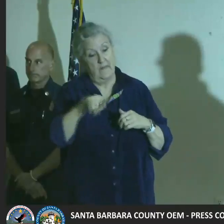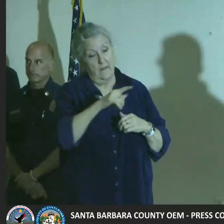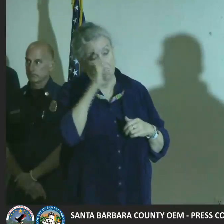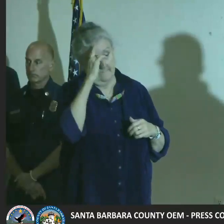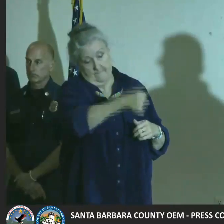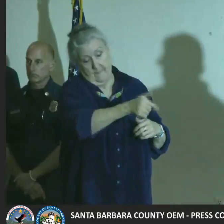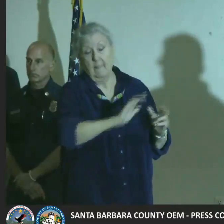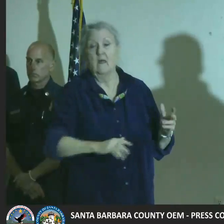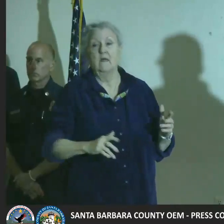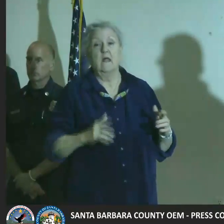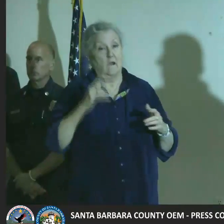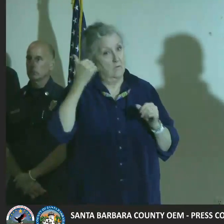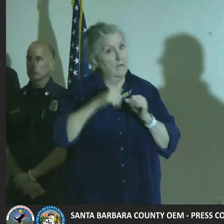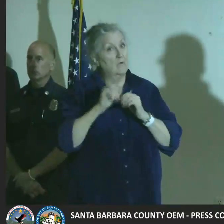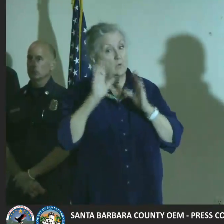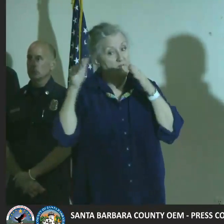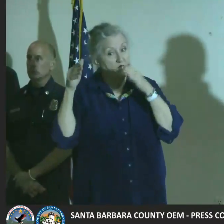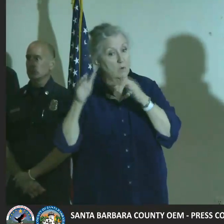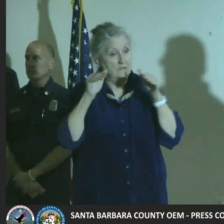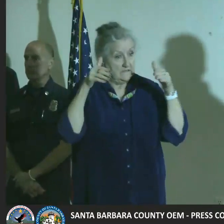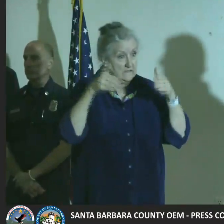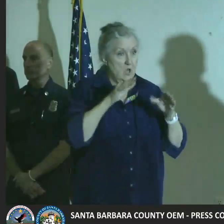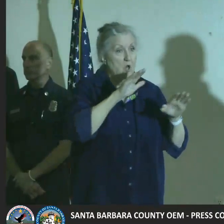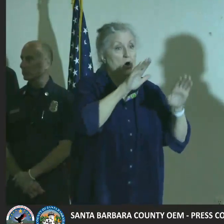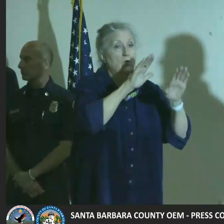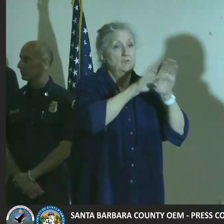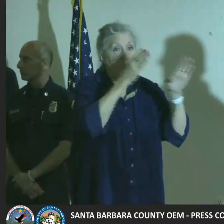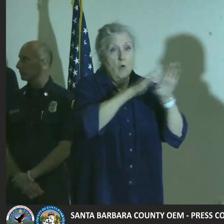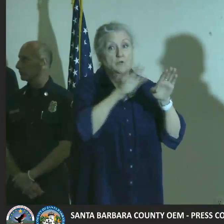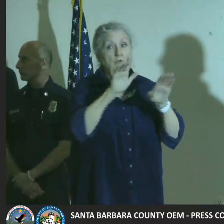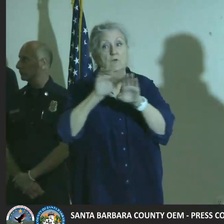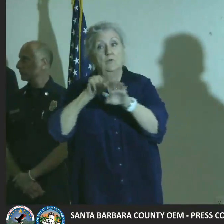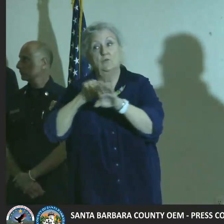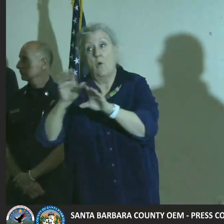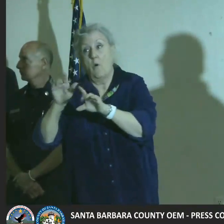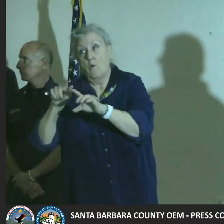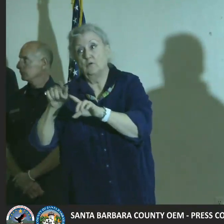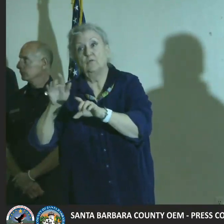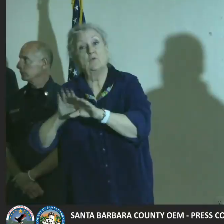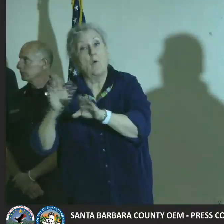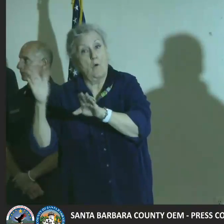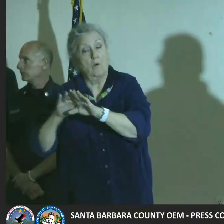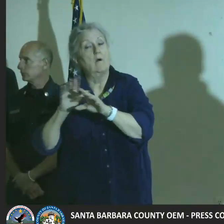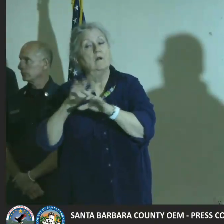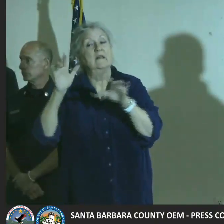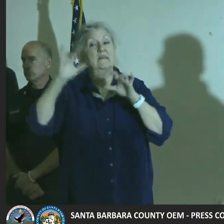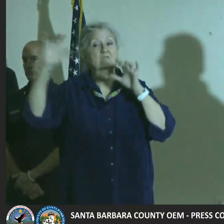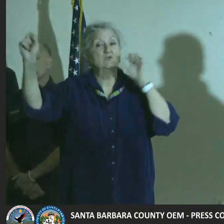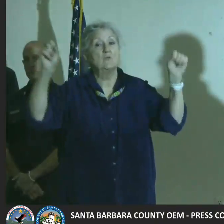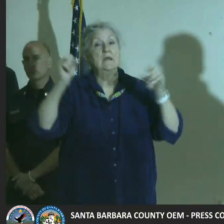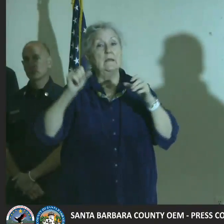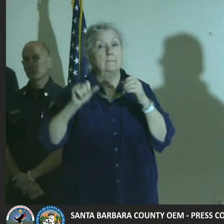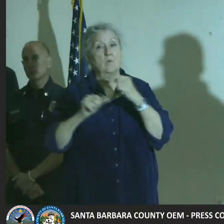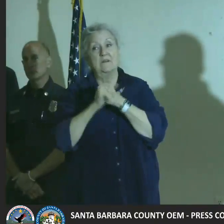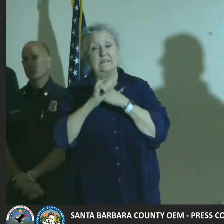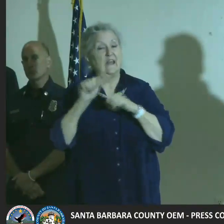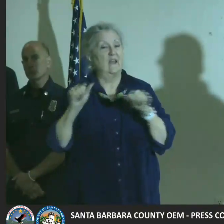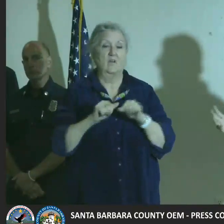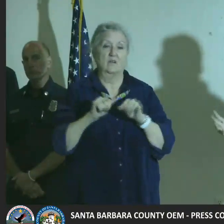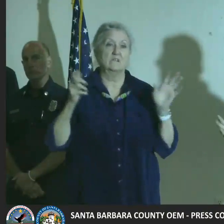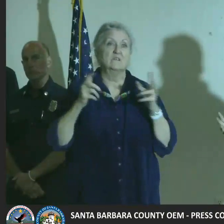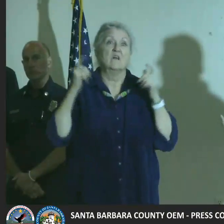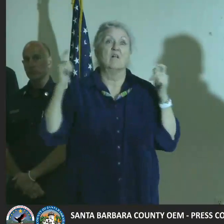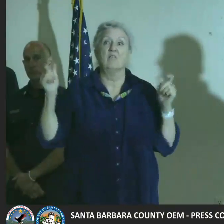And remember, we focused our door-to-door evacuation notices only in the extreme risk areas. Because this was